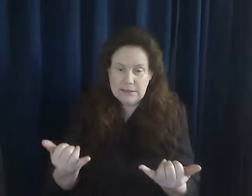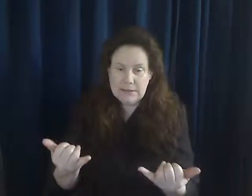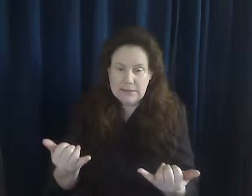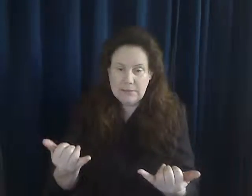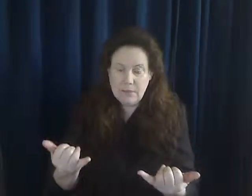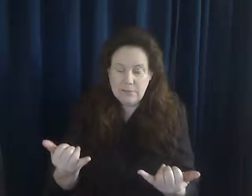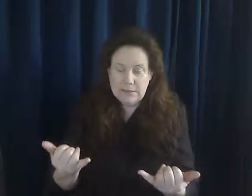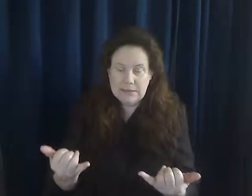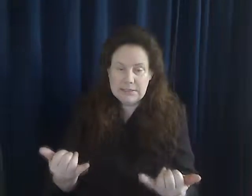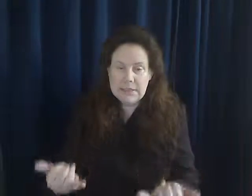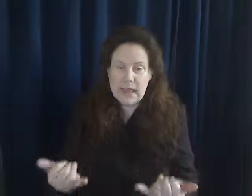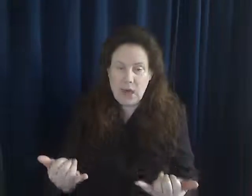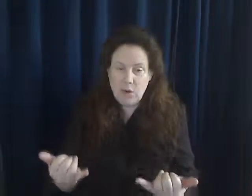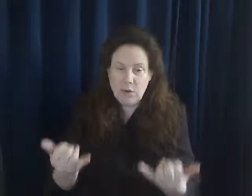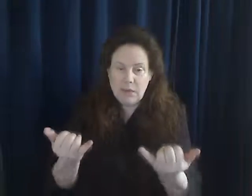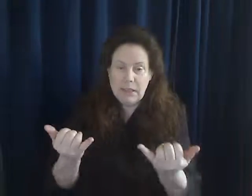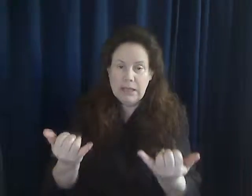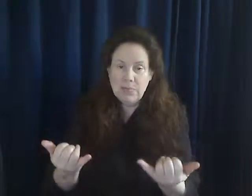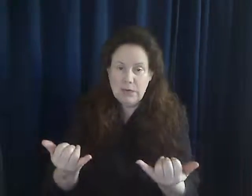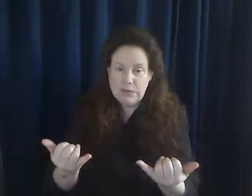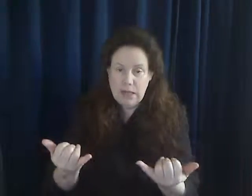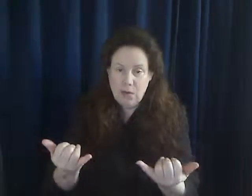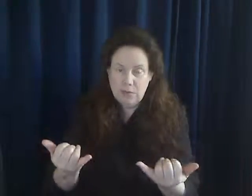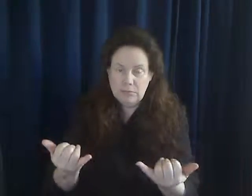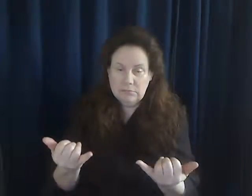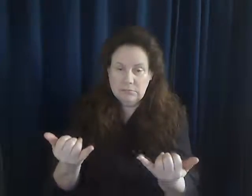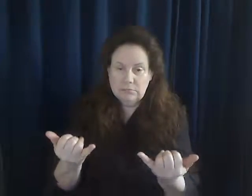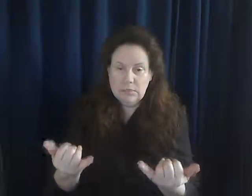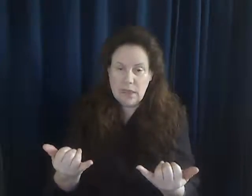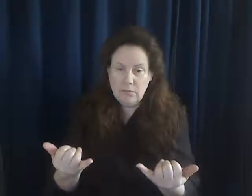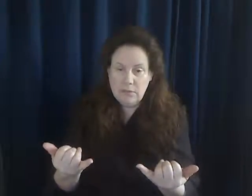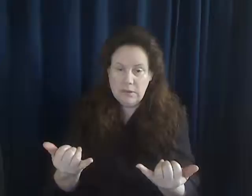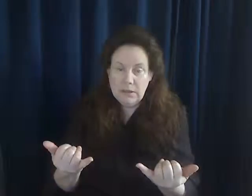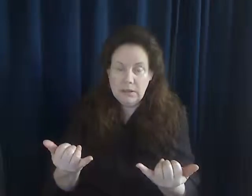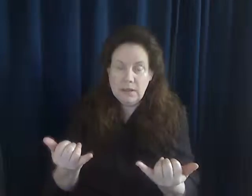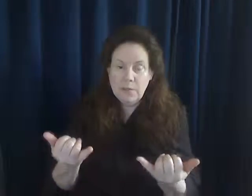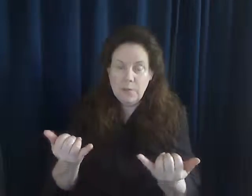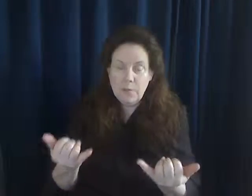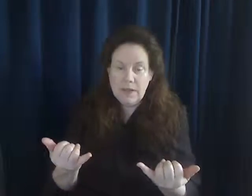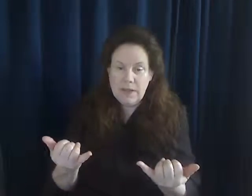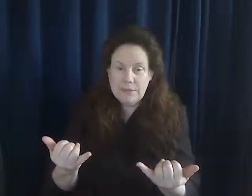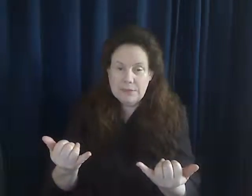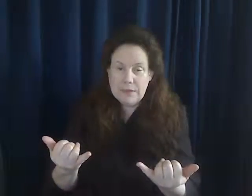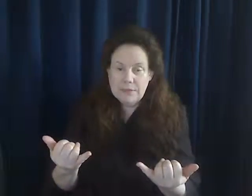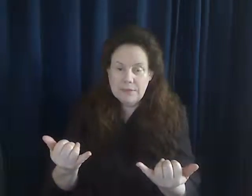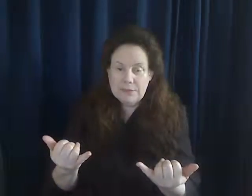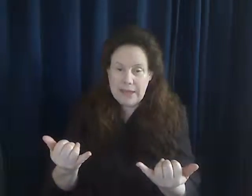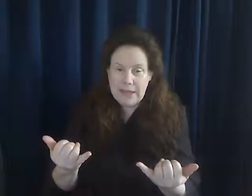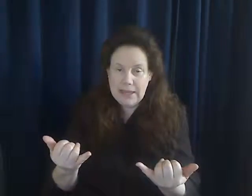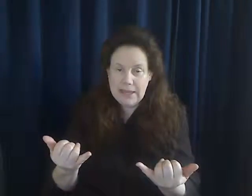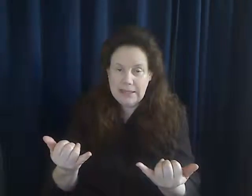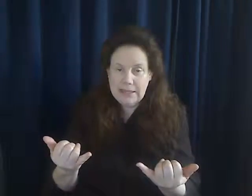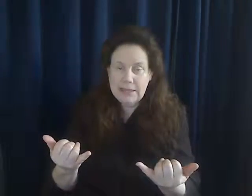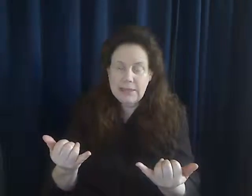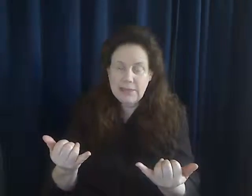This alone means now, right now, now. But when we add the sign for day, it